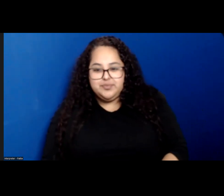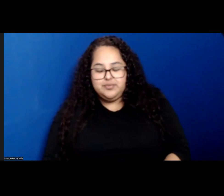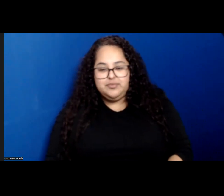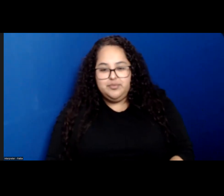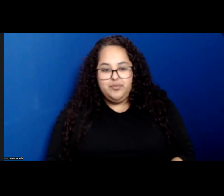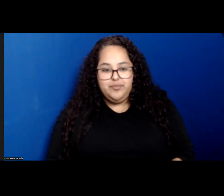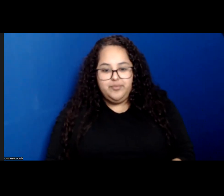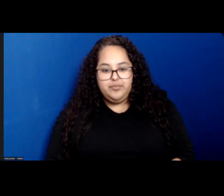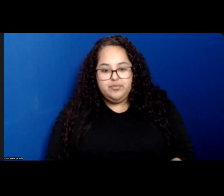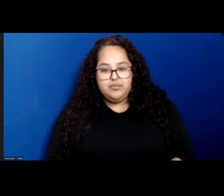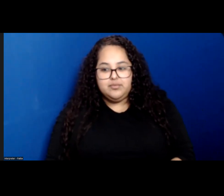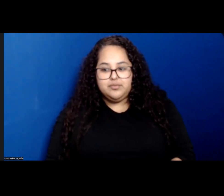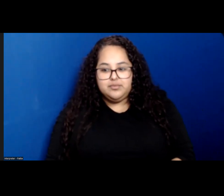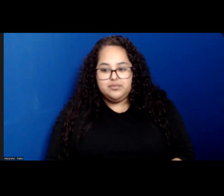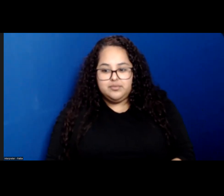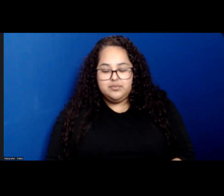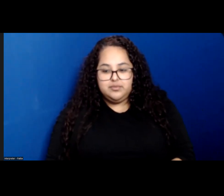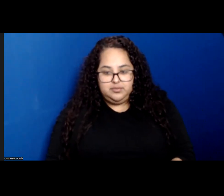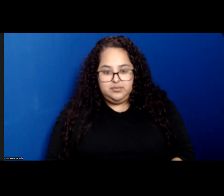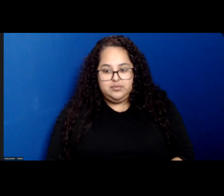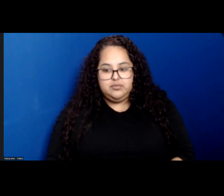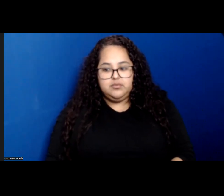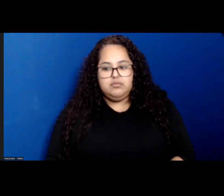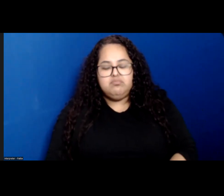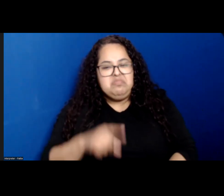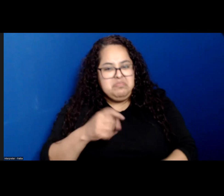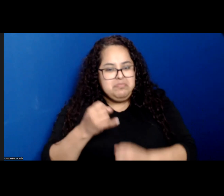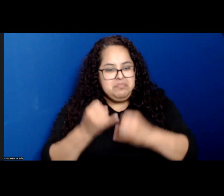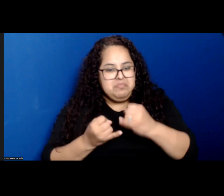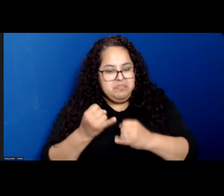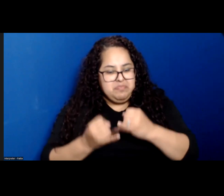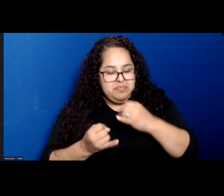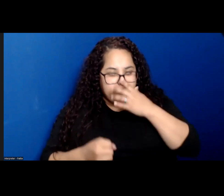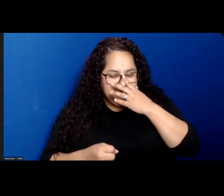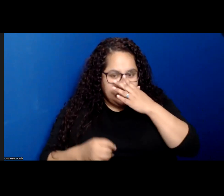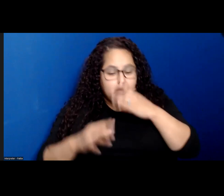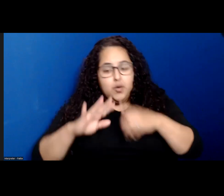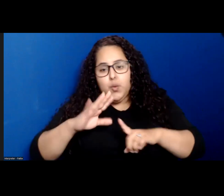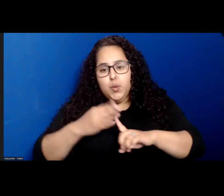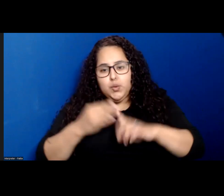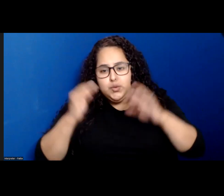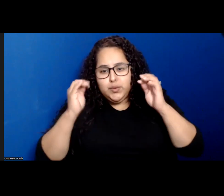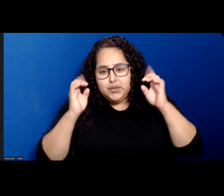Okay. So this will be the last one, the Culture Education Society